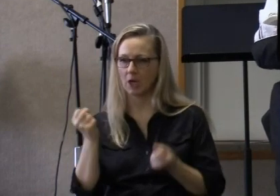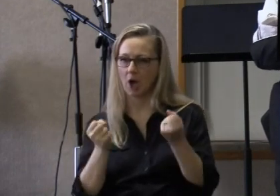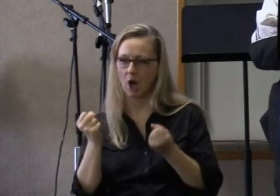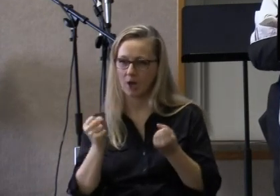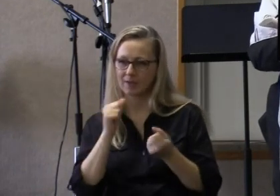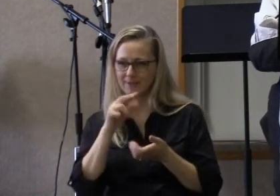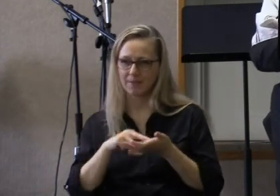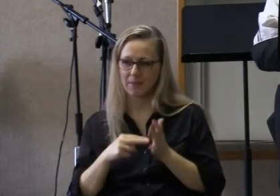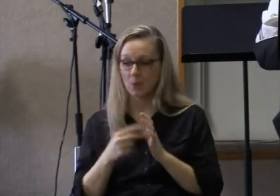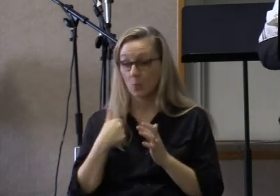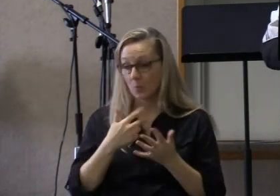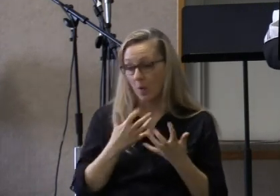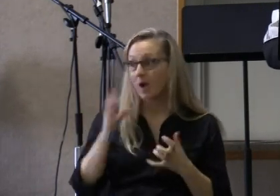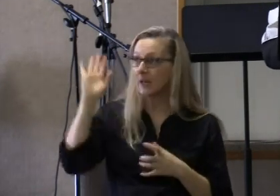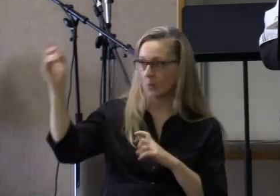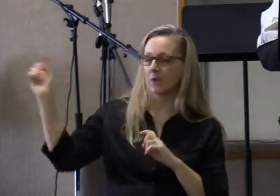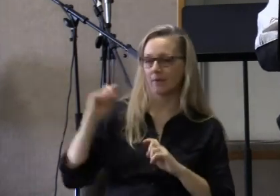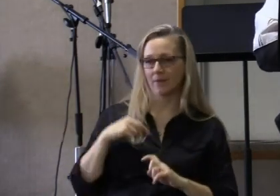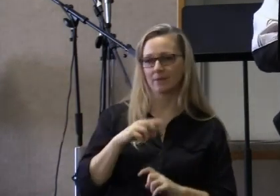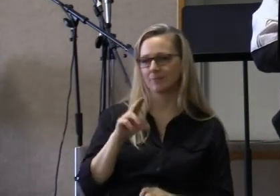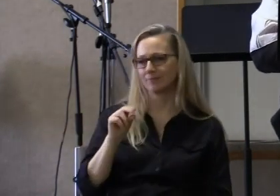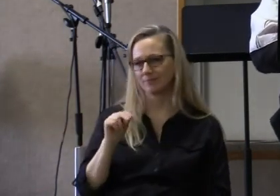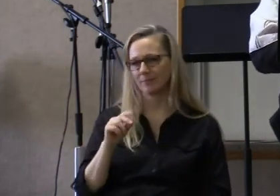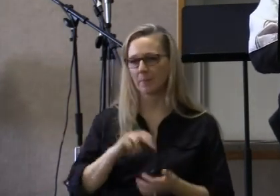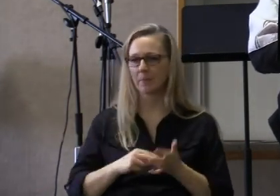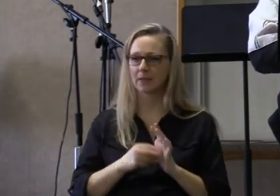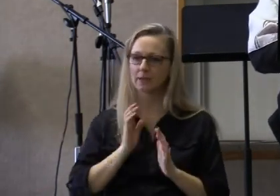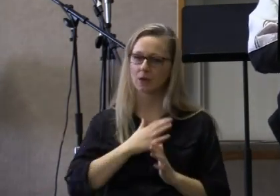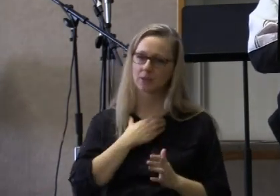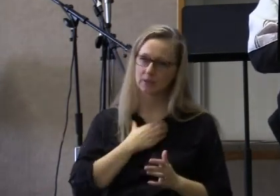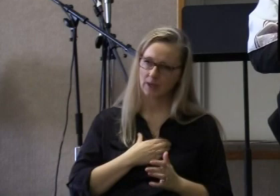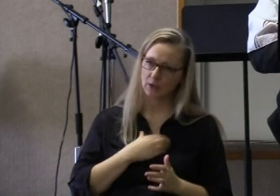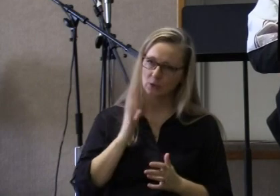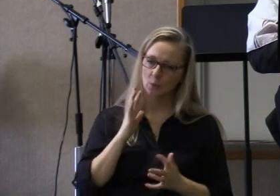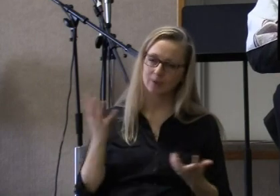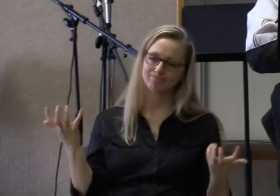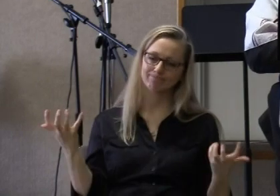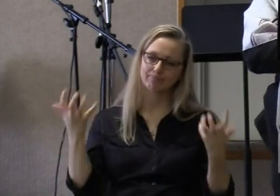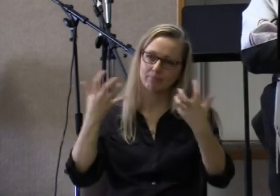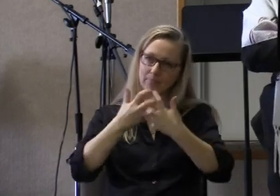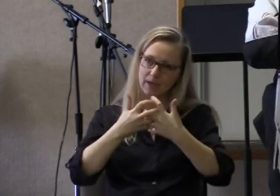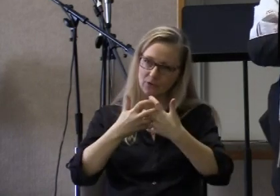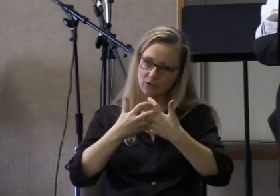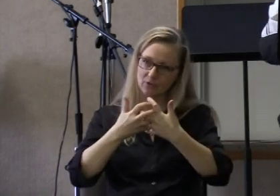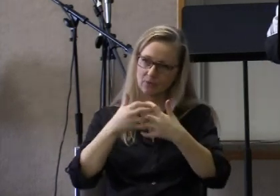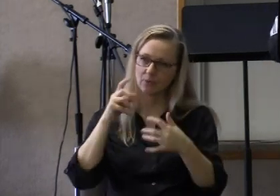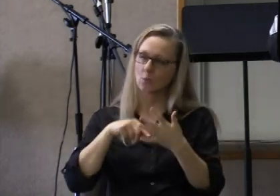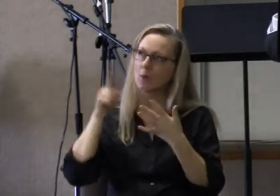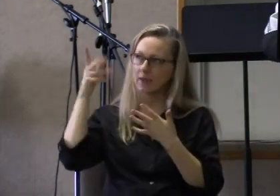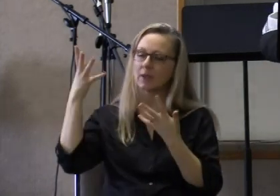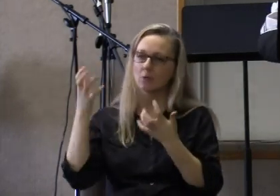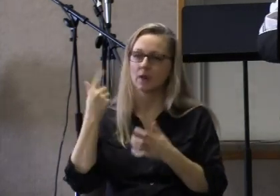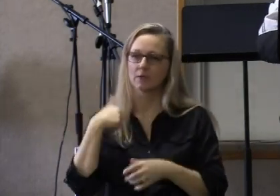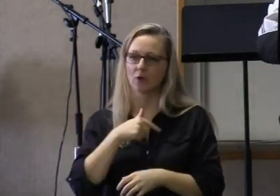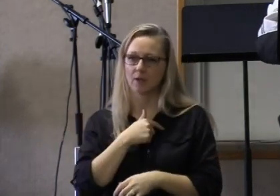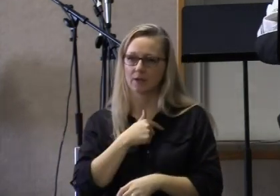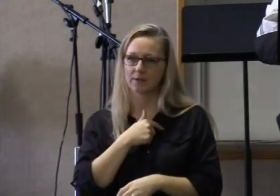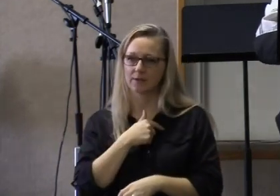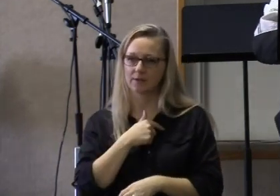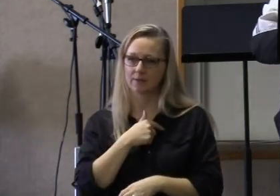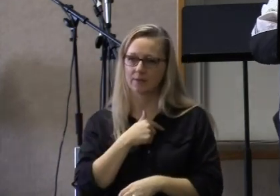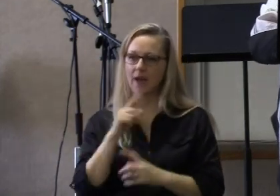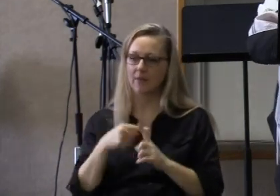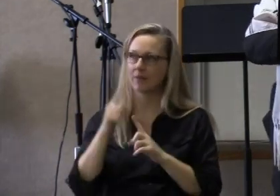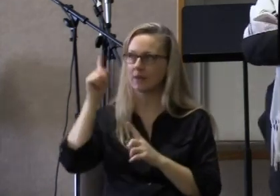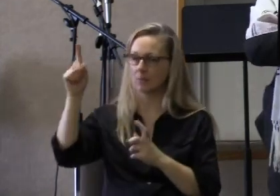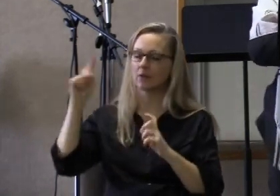It means our requests or our desires will become godly. The benefit to that is we'll find